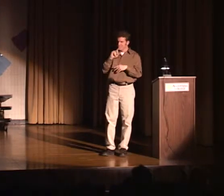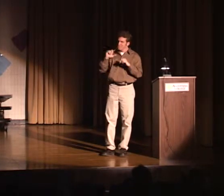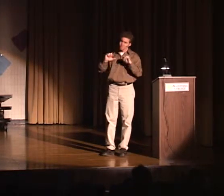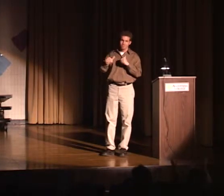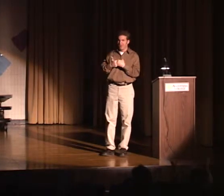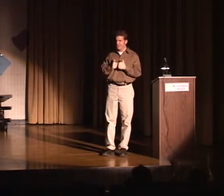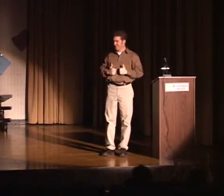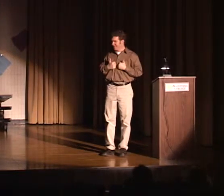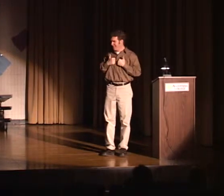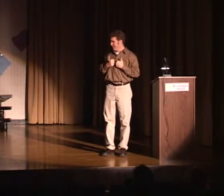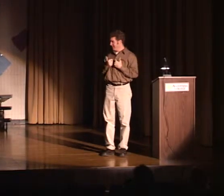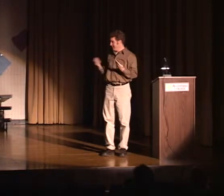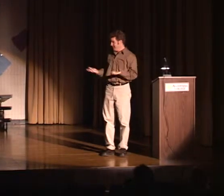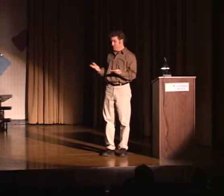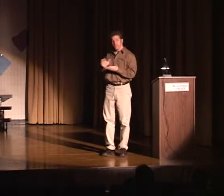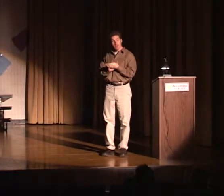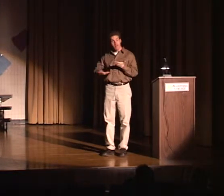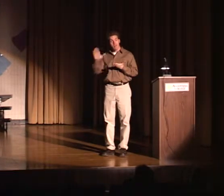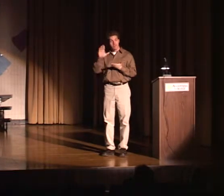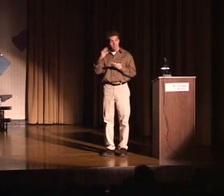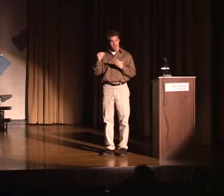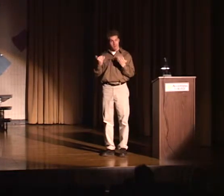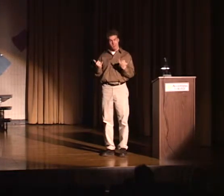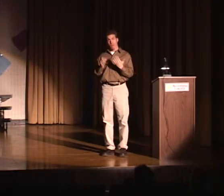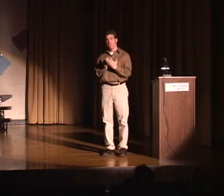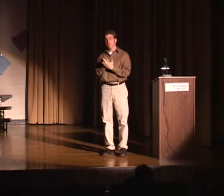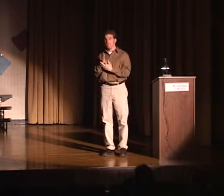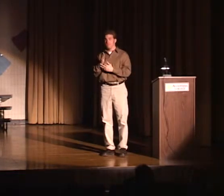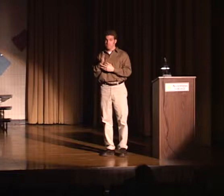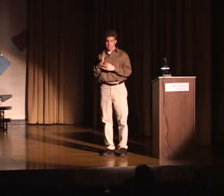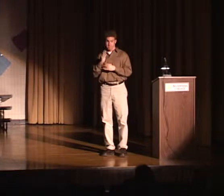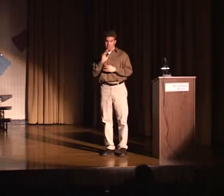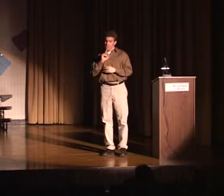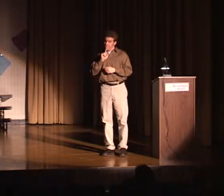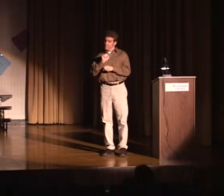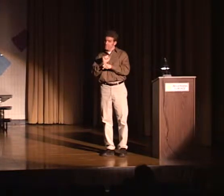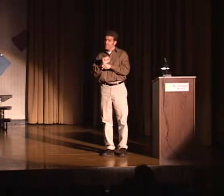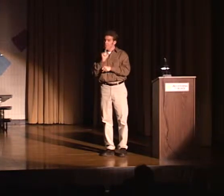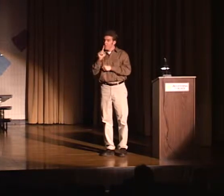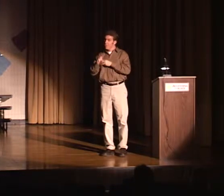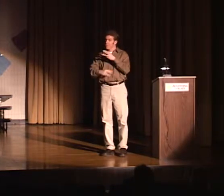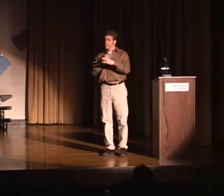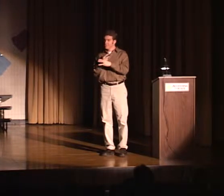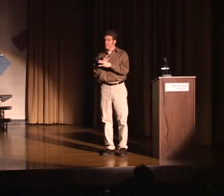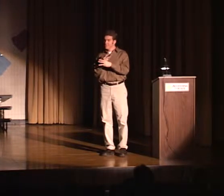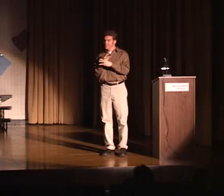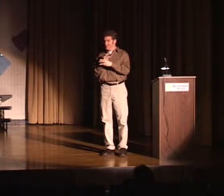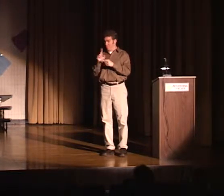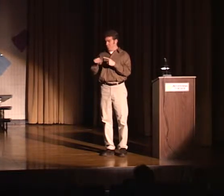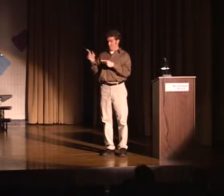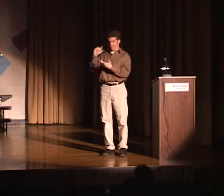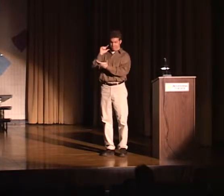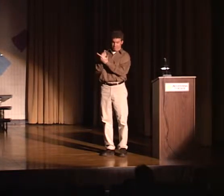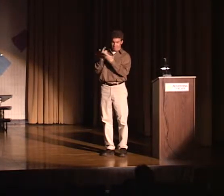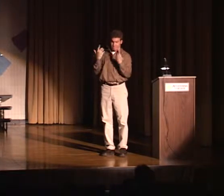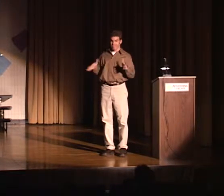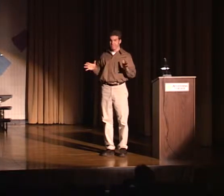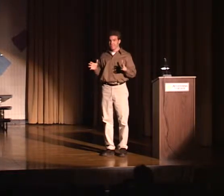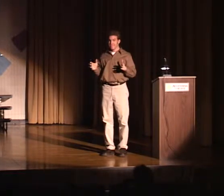Wow, they've gone through a challenging time through college, and they'll be out in the real world soon when they